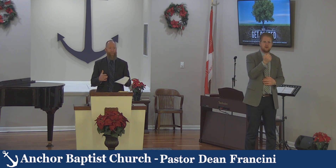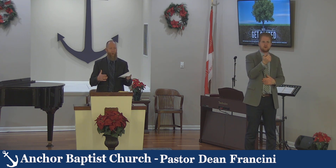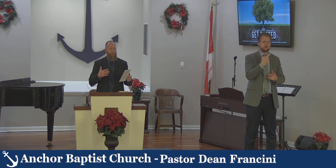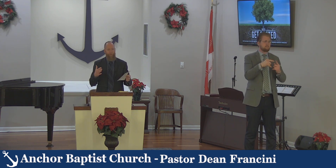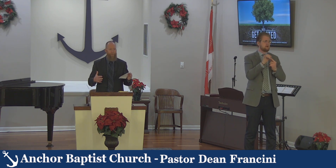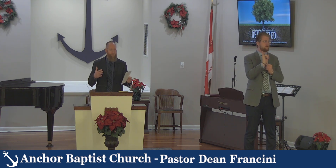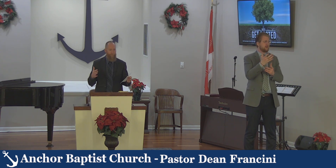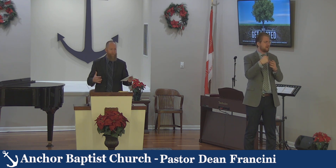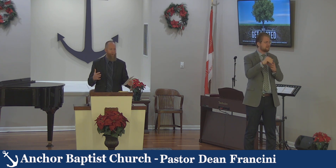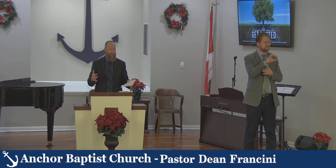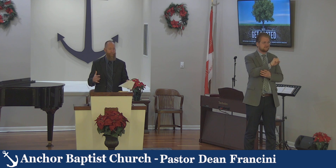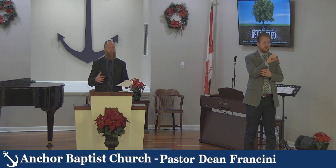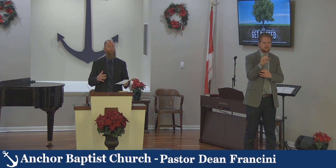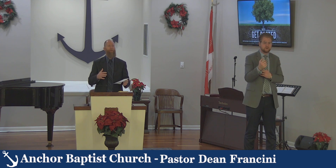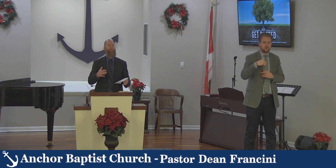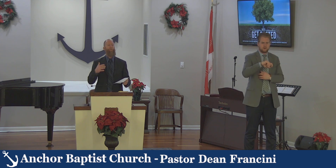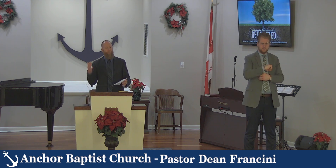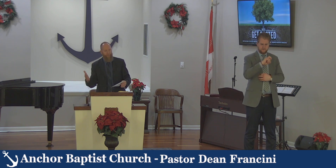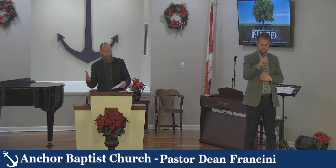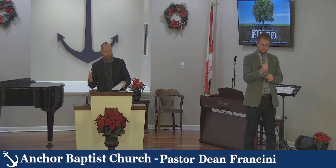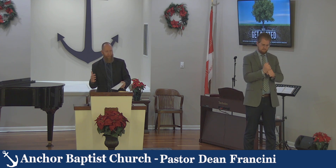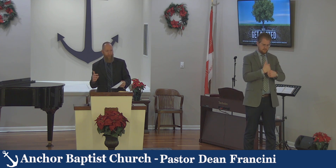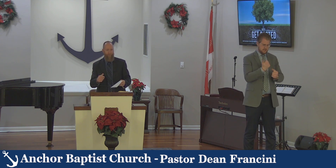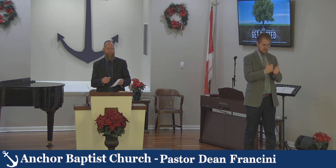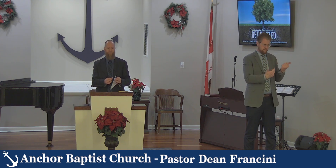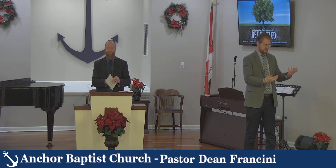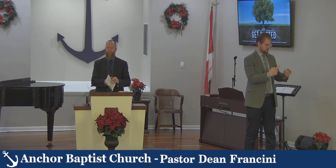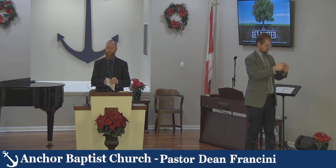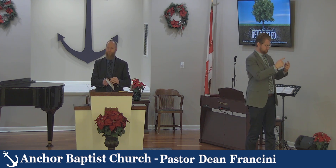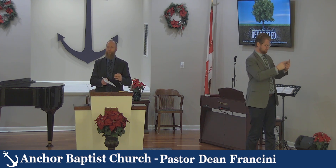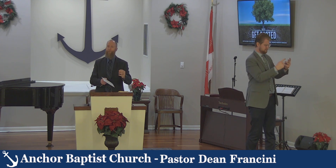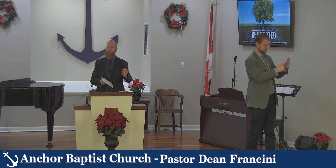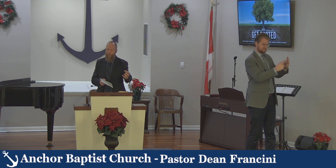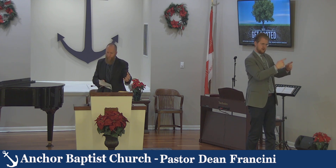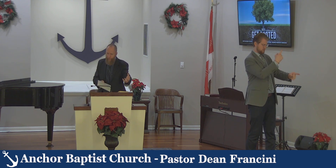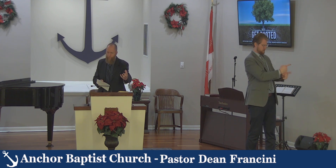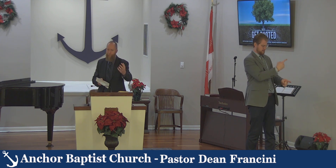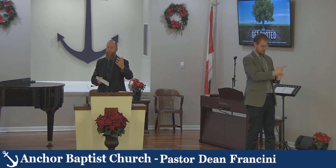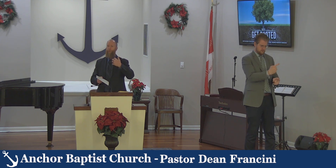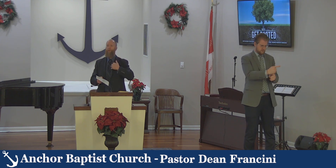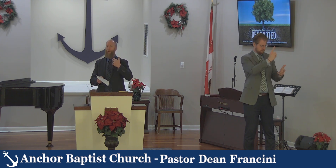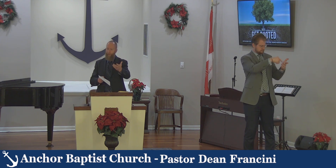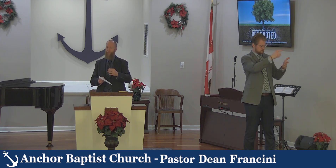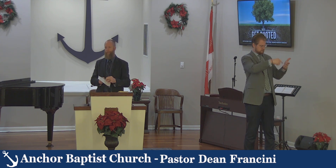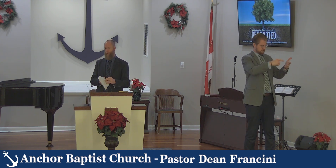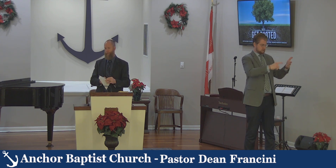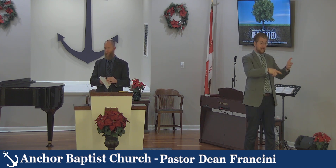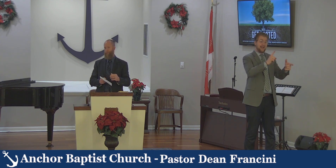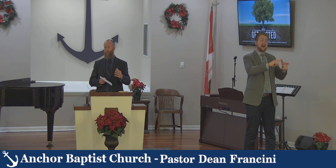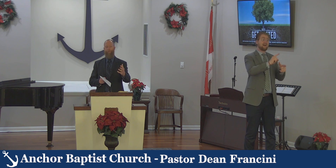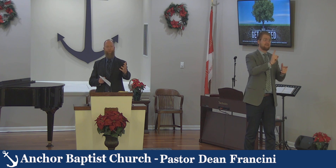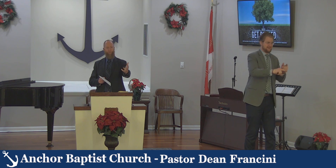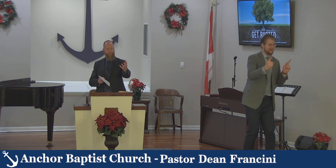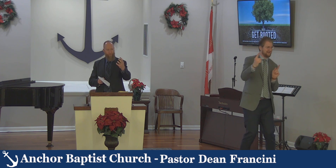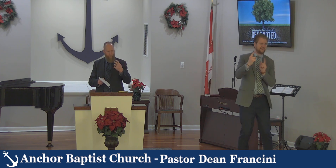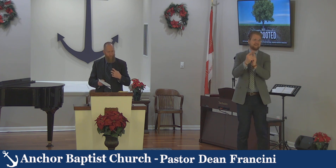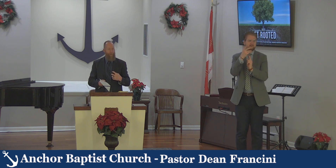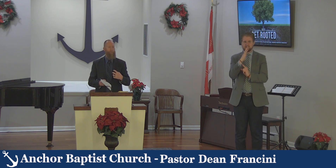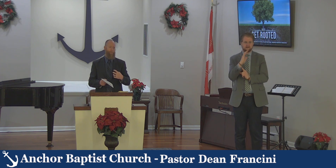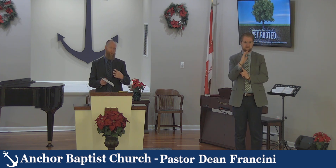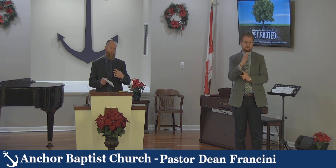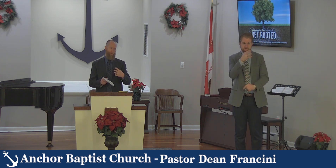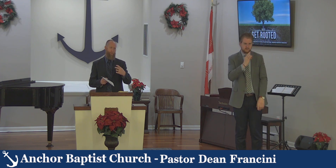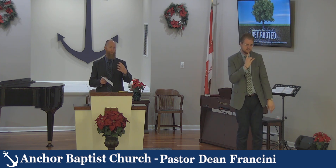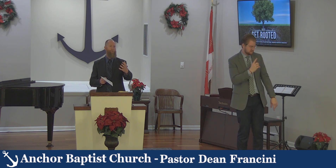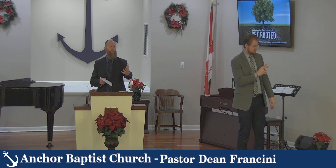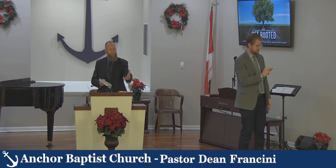got to get all of these things right, then we can get to God. And God says, no, you just come, and I'll take care of the situation. You just come, I'll